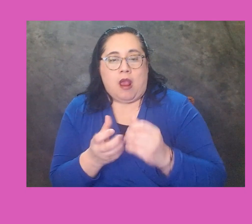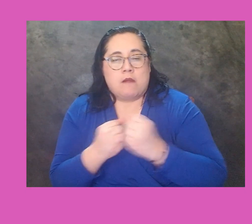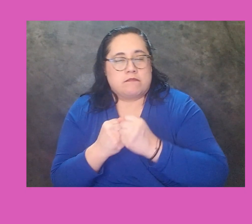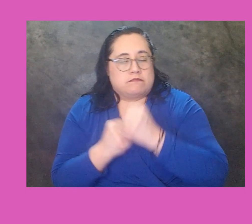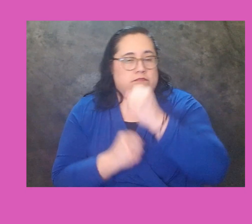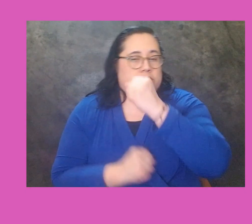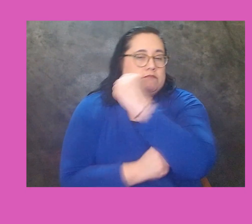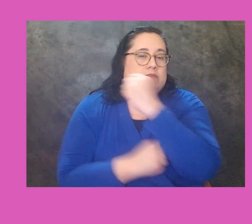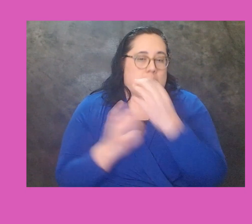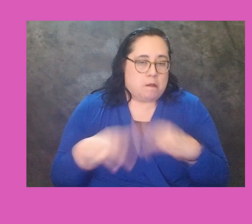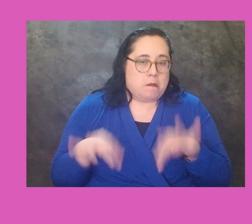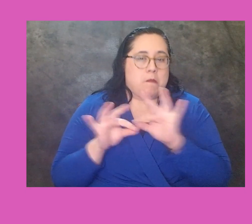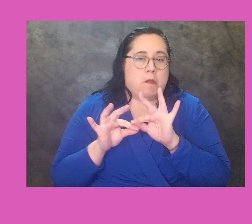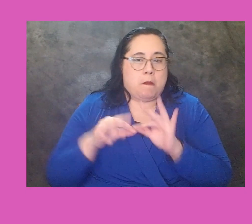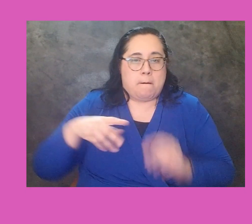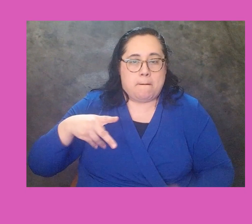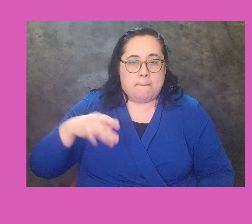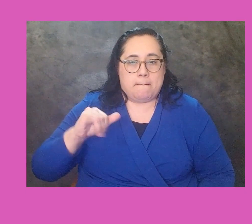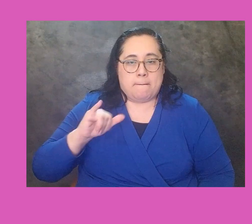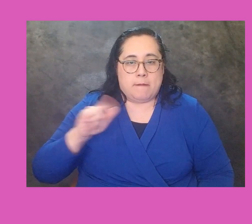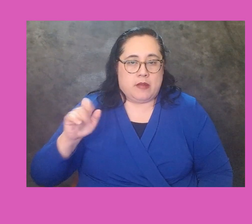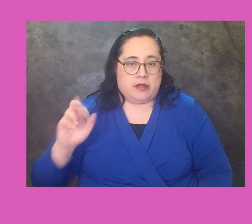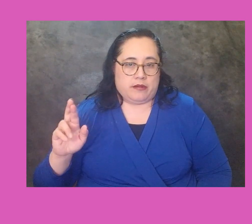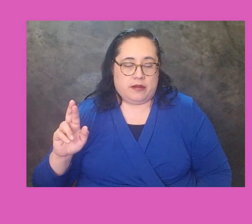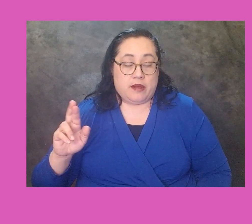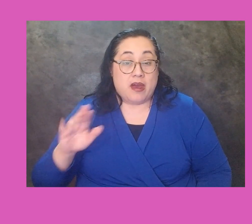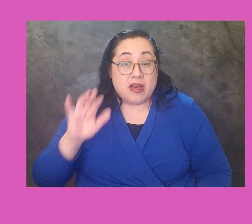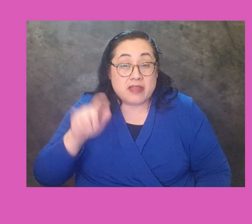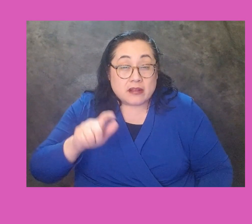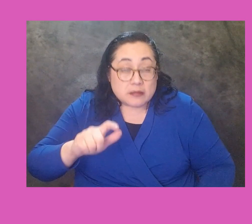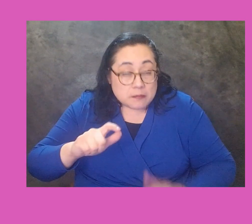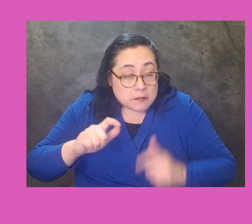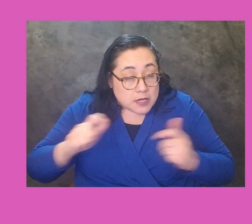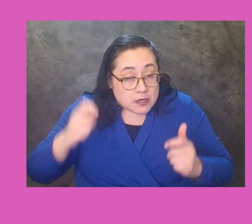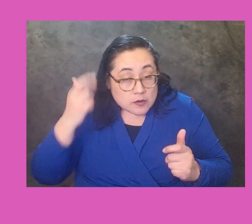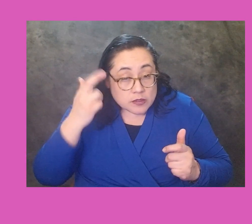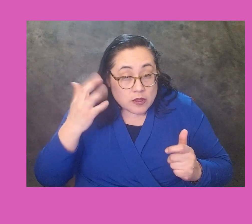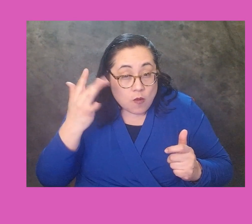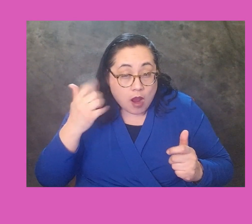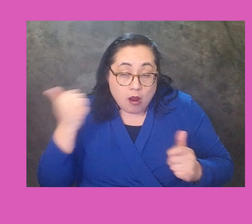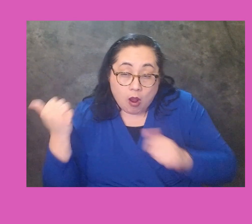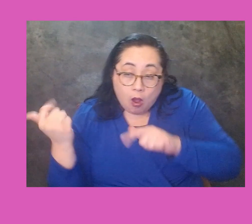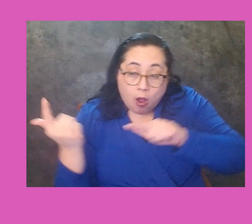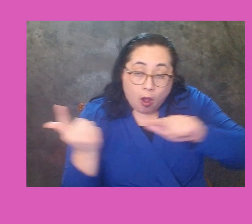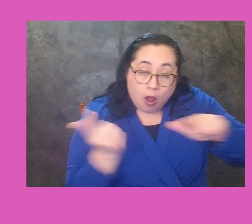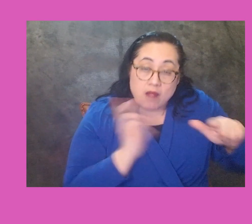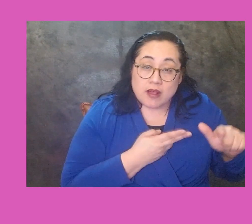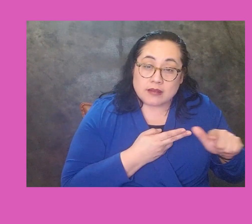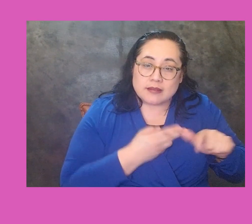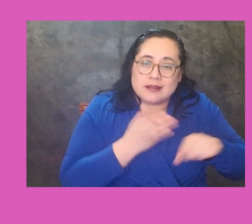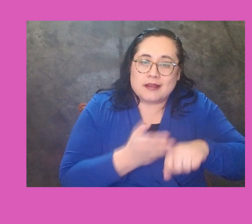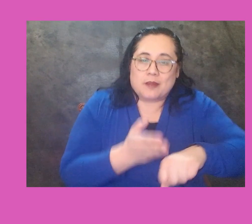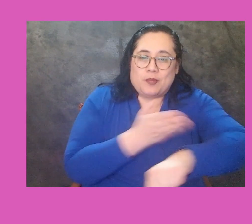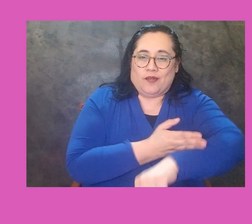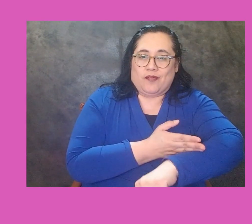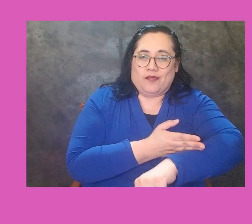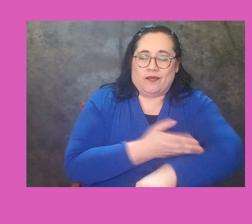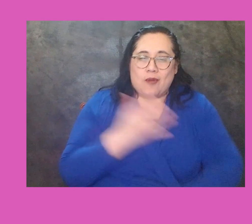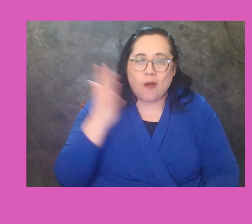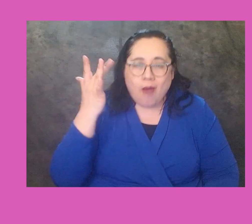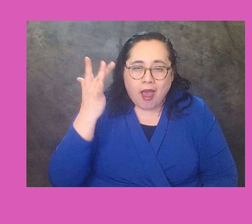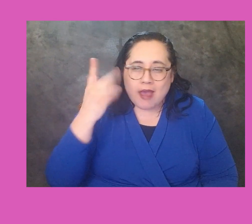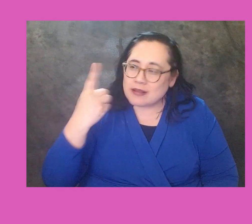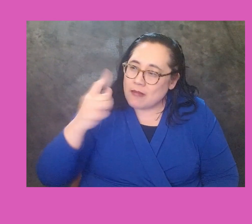of giving back. It's a pillar, it's a very important part of the profession, and it's the reason that all of